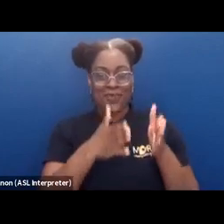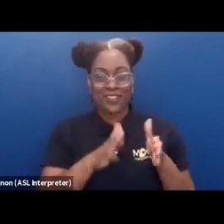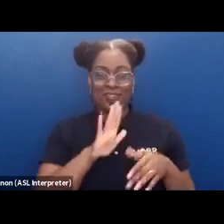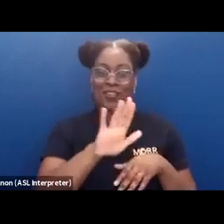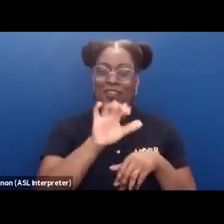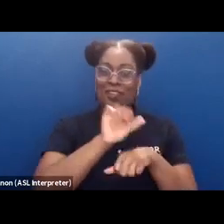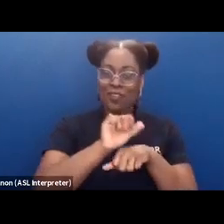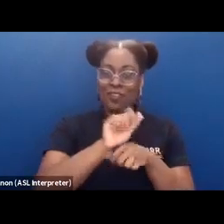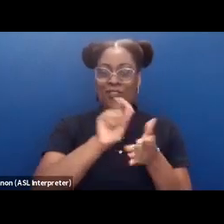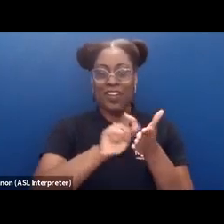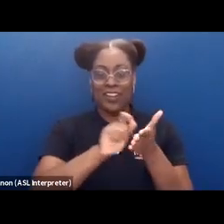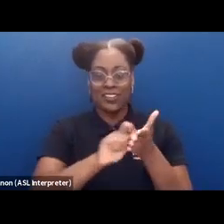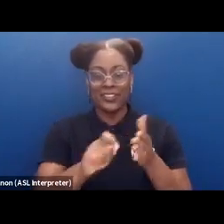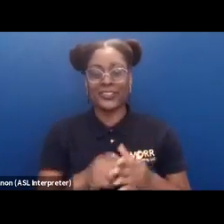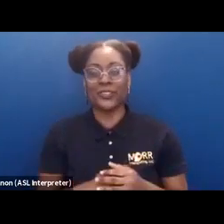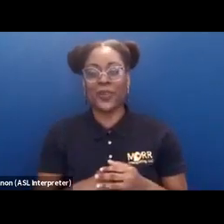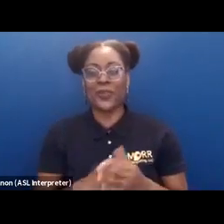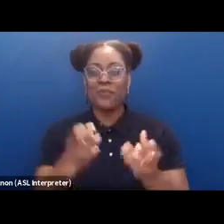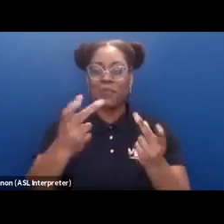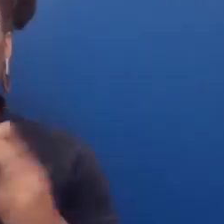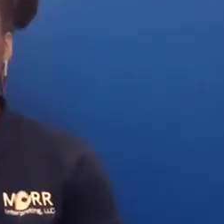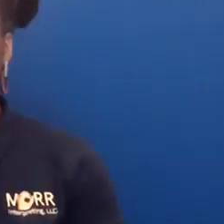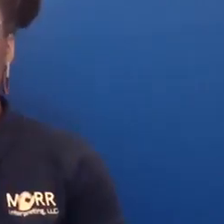right, we'll be back in 2 minutes.